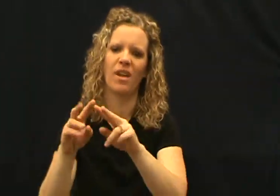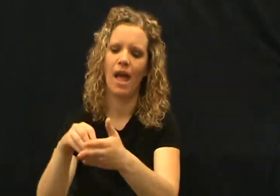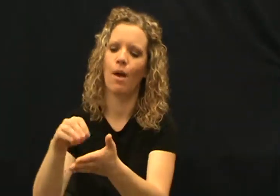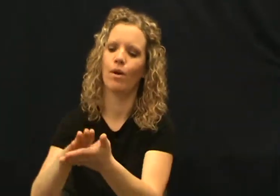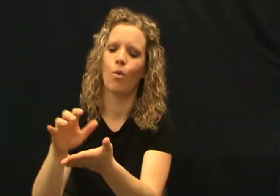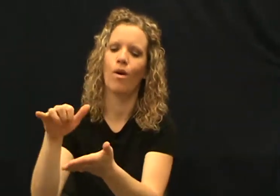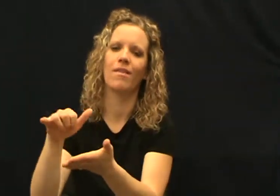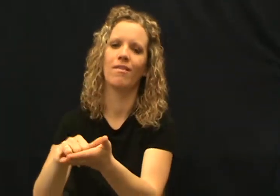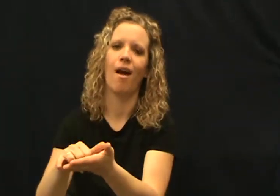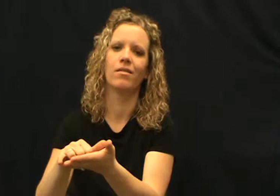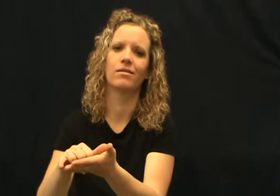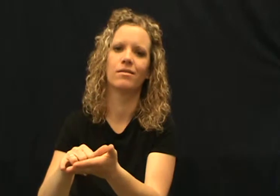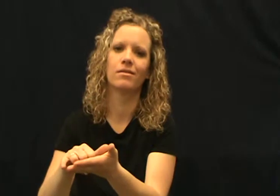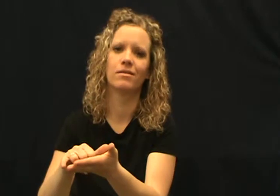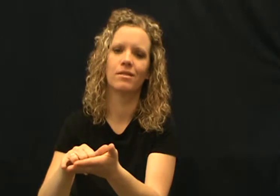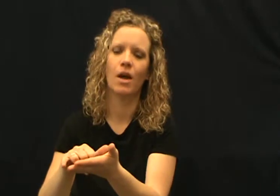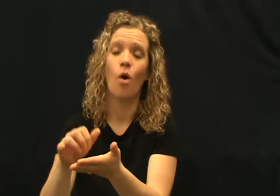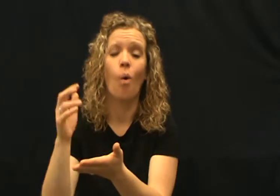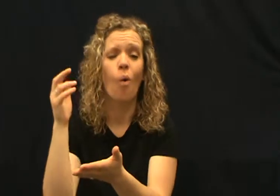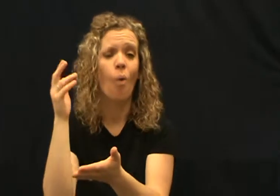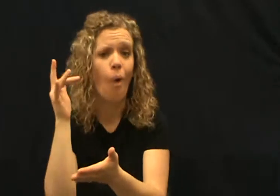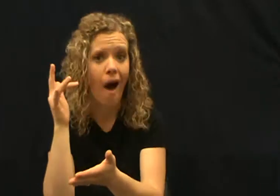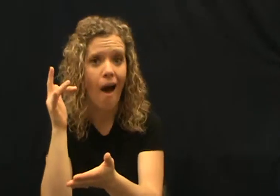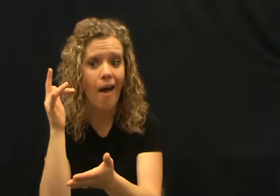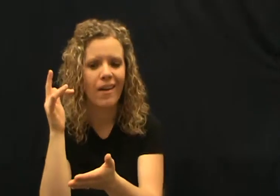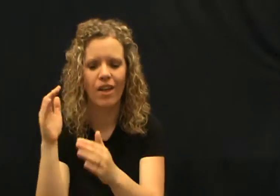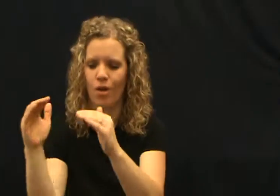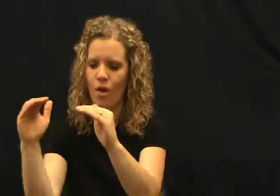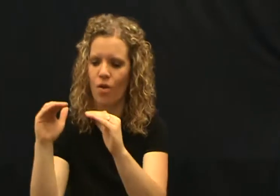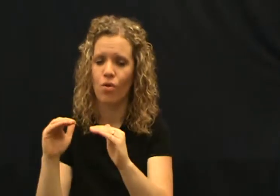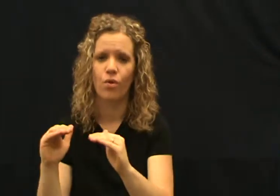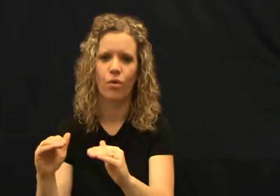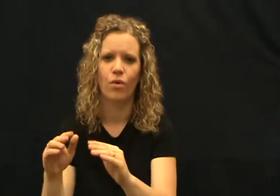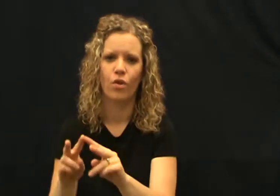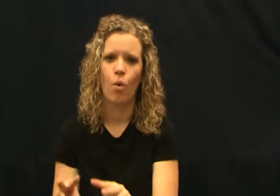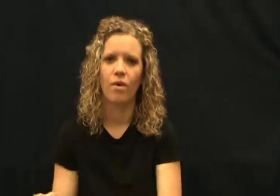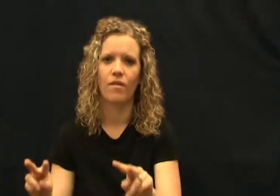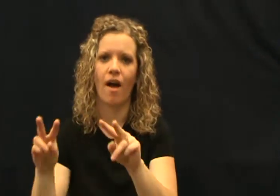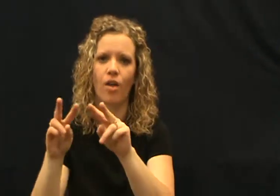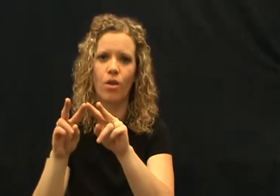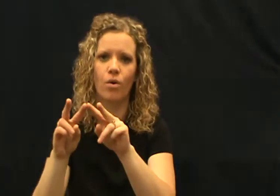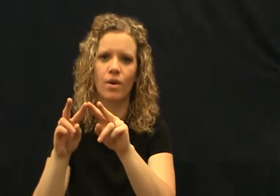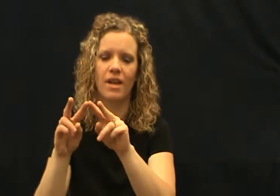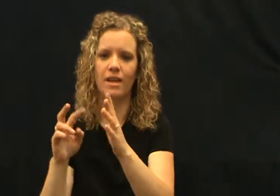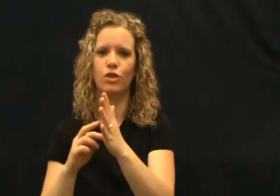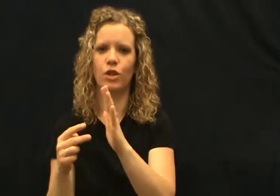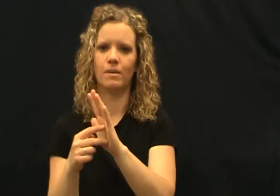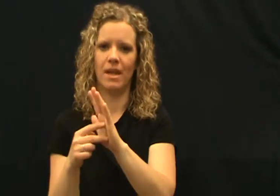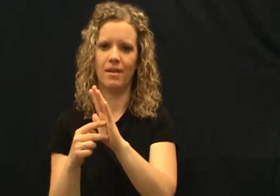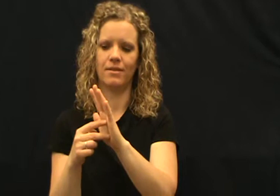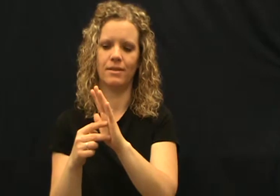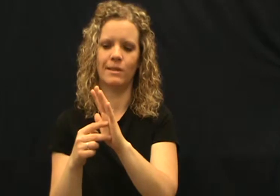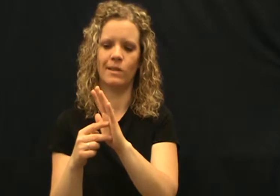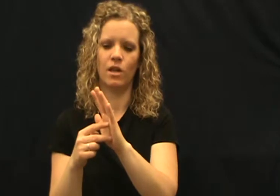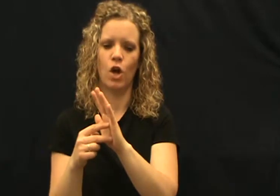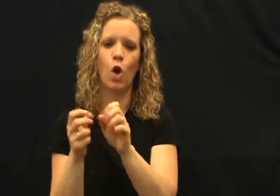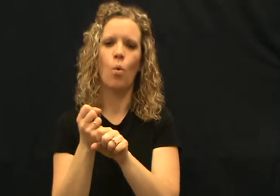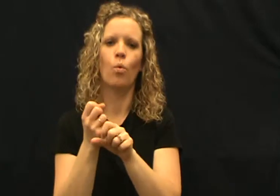that transaction at, because that is where we are going to cause the least harm for